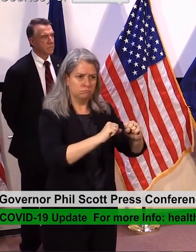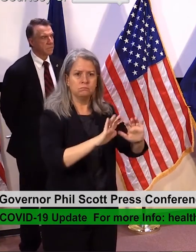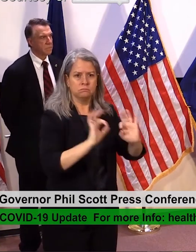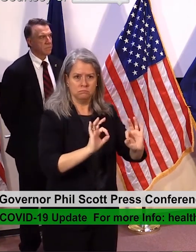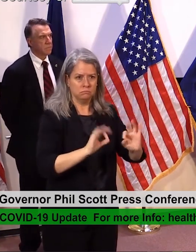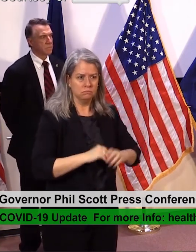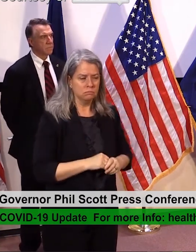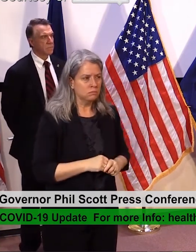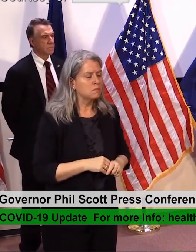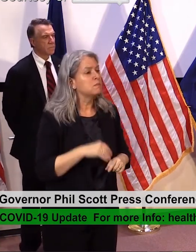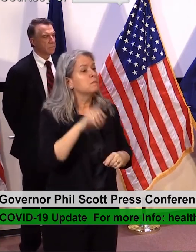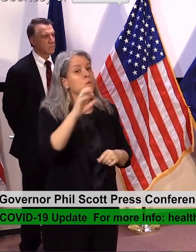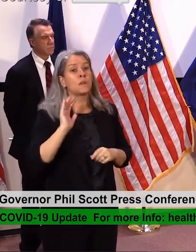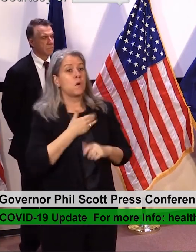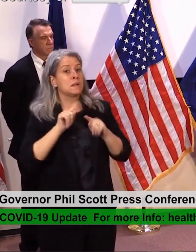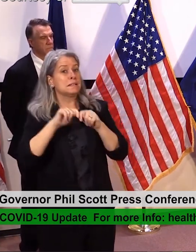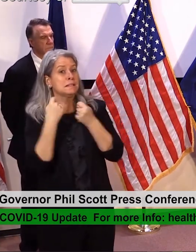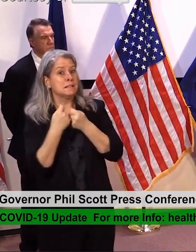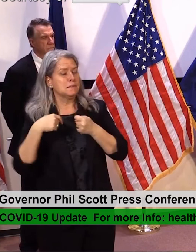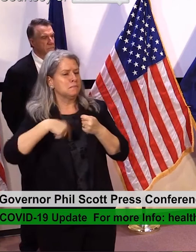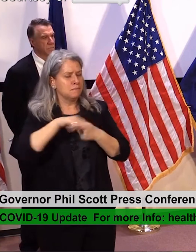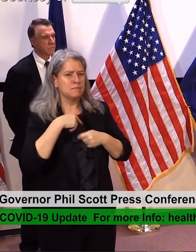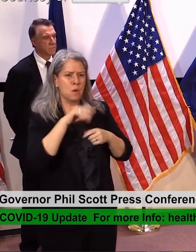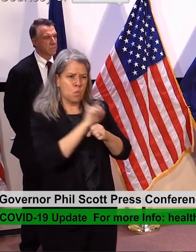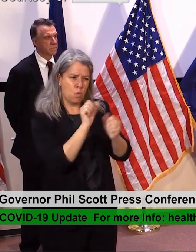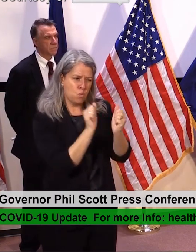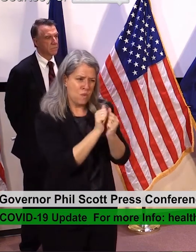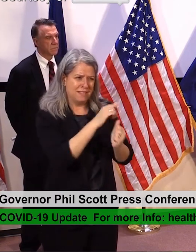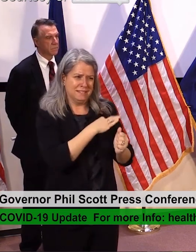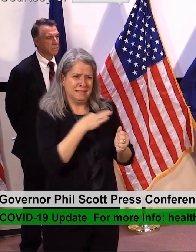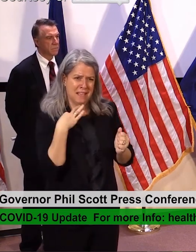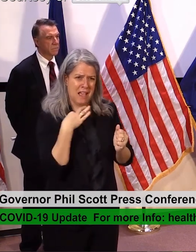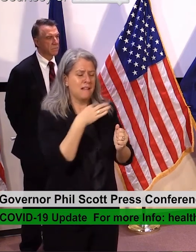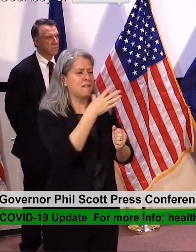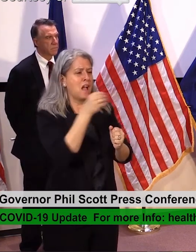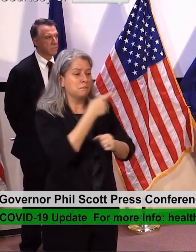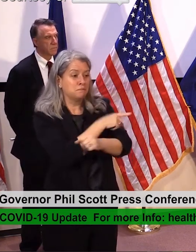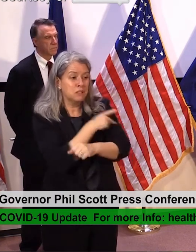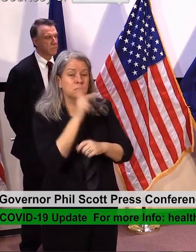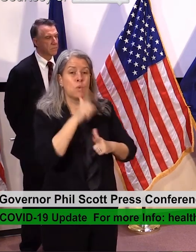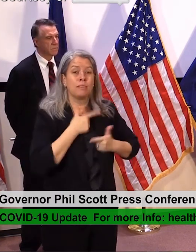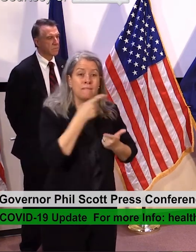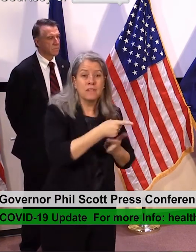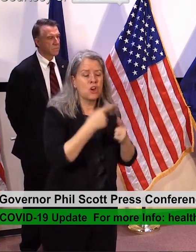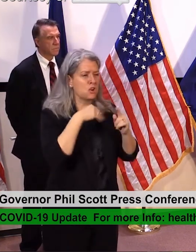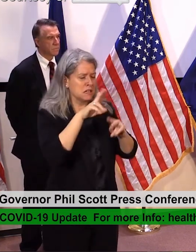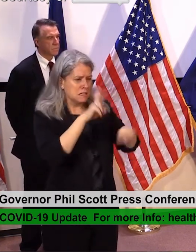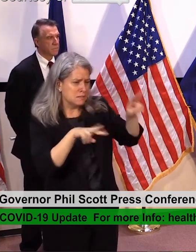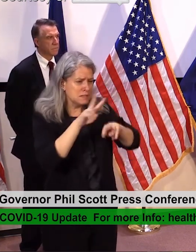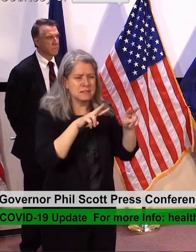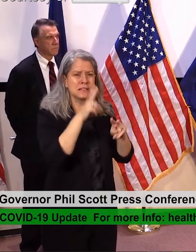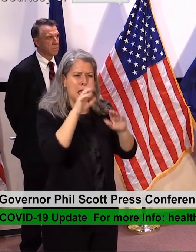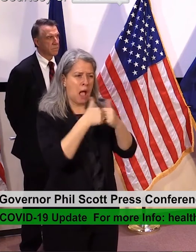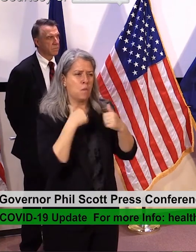team works with the facility to evaluate the exposure risk of facility patients, residents, and staff, and